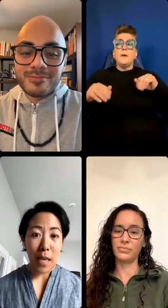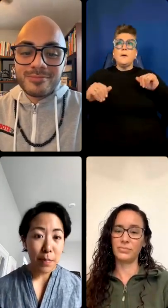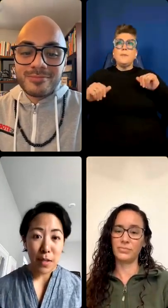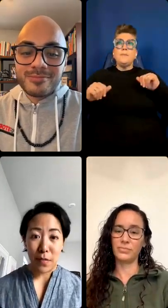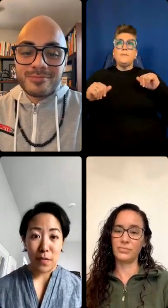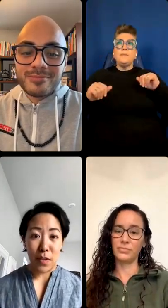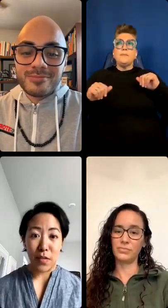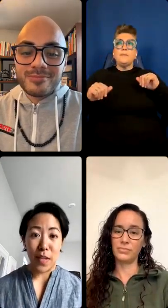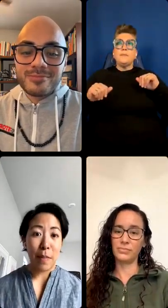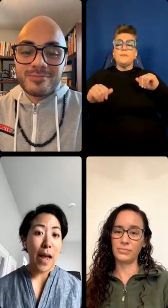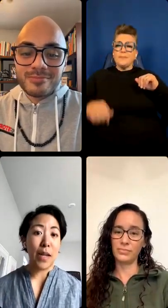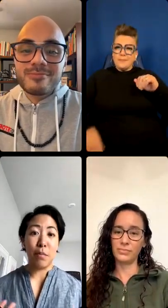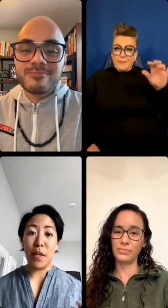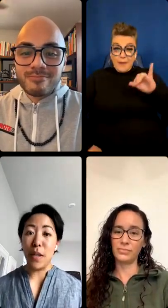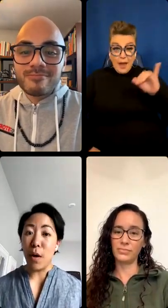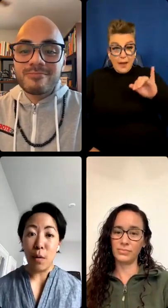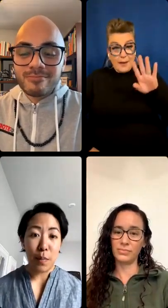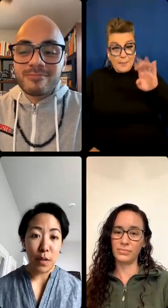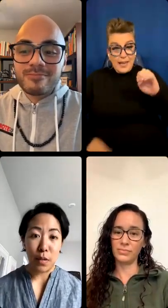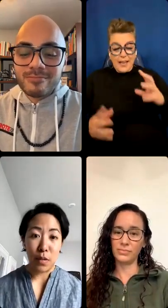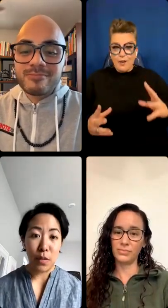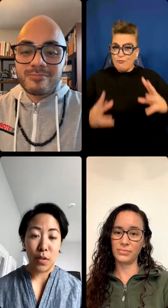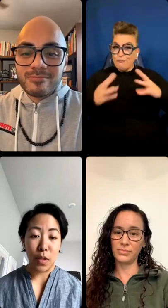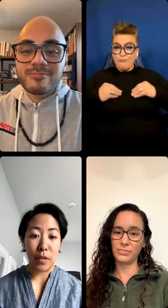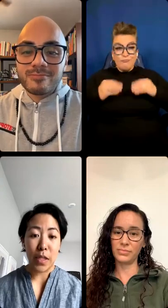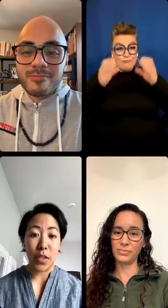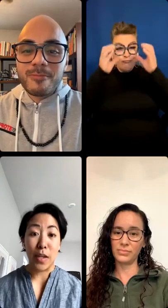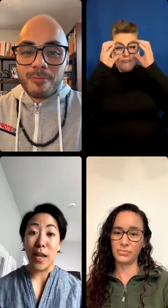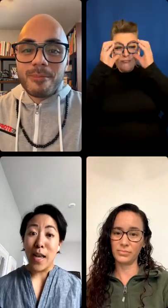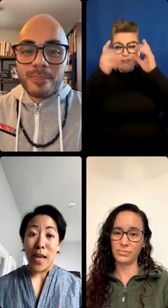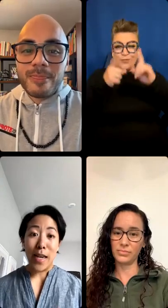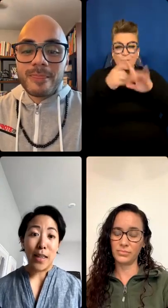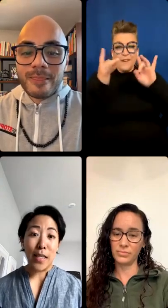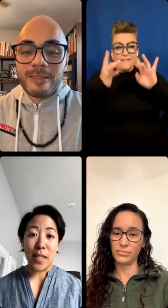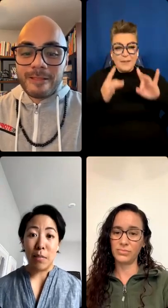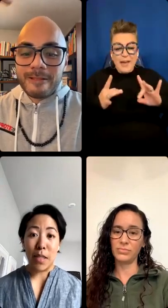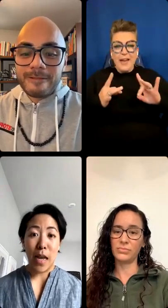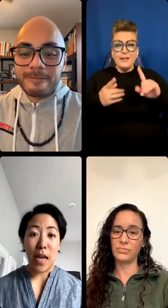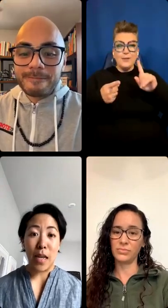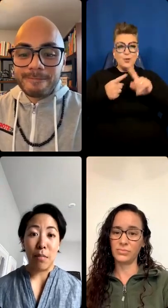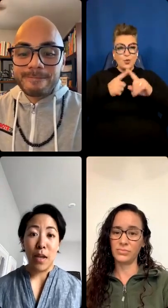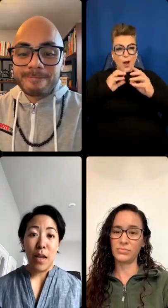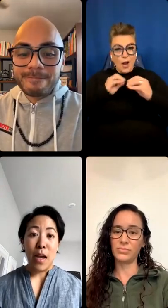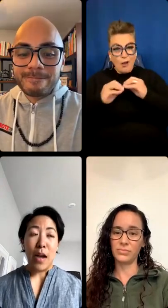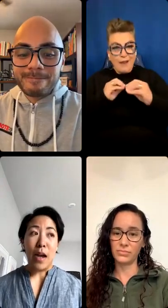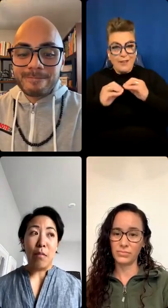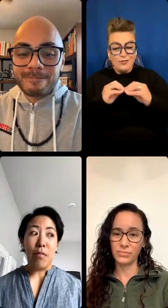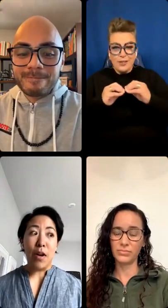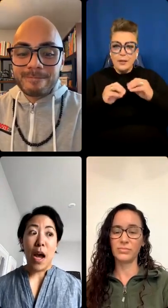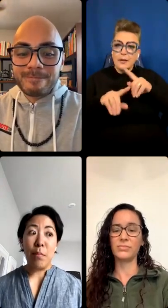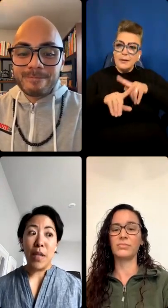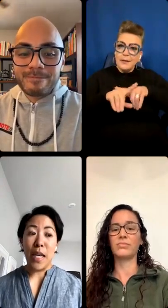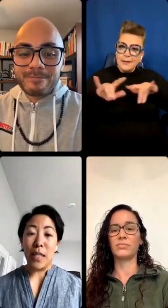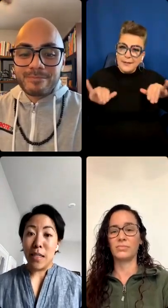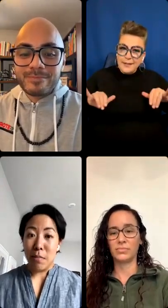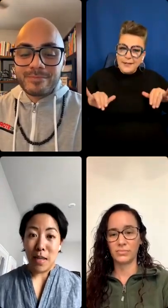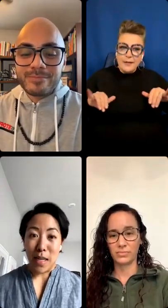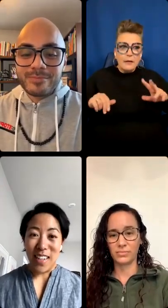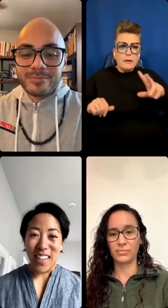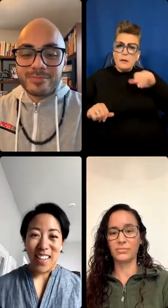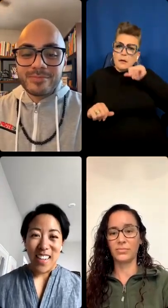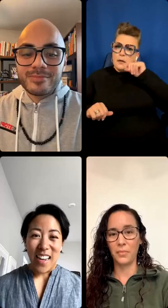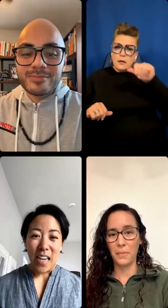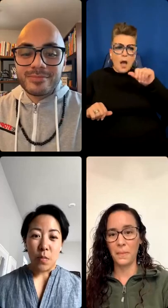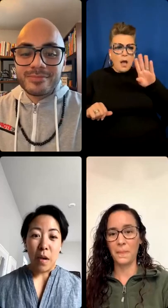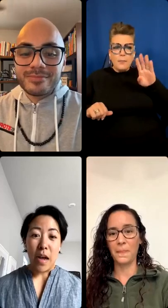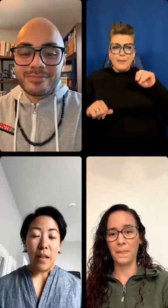being receptive to feedback, being open to correction, and at the same time, not being